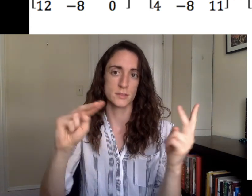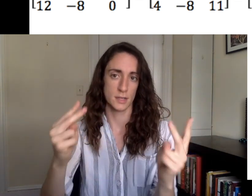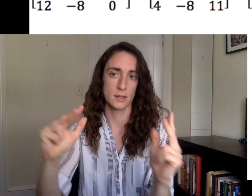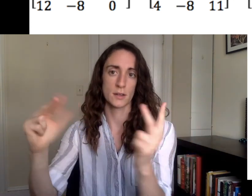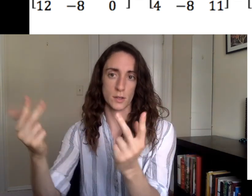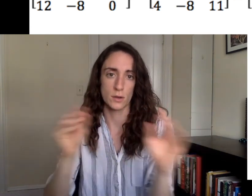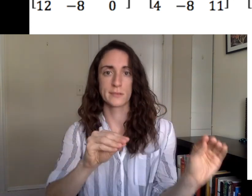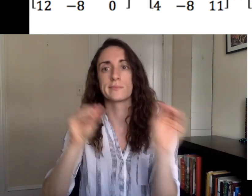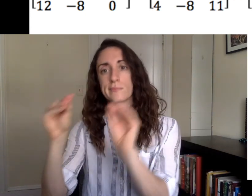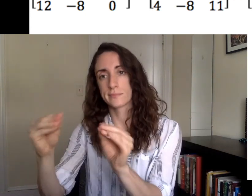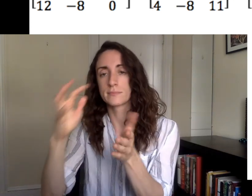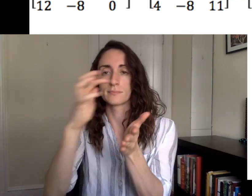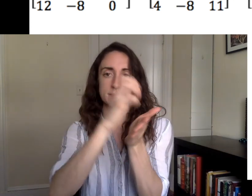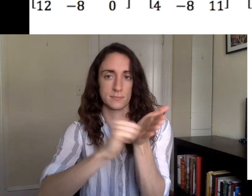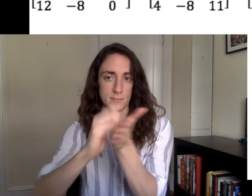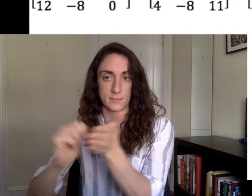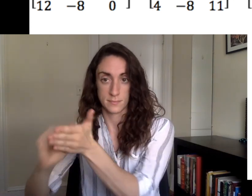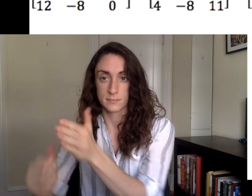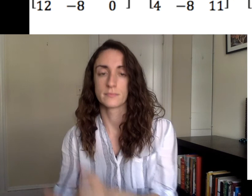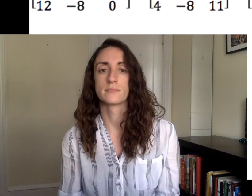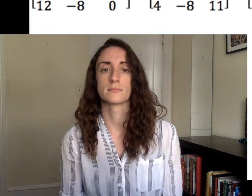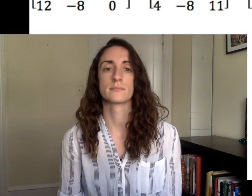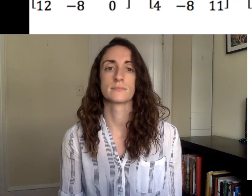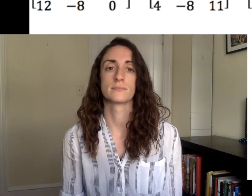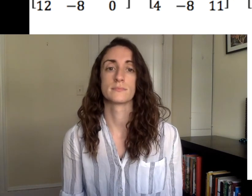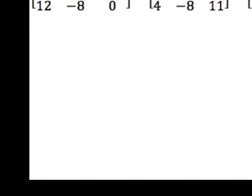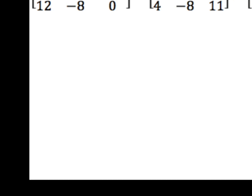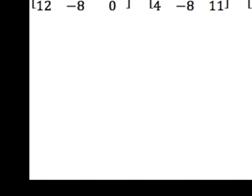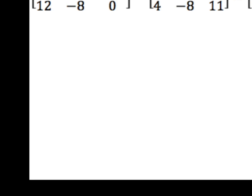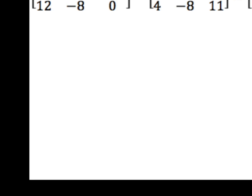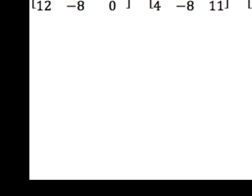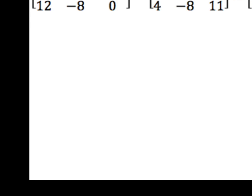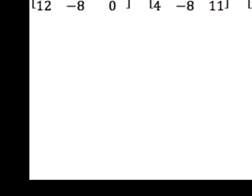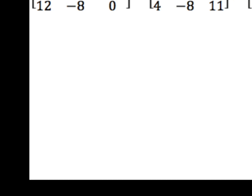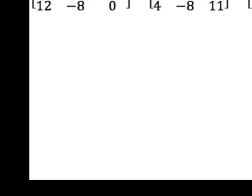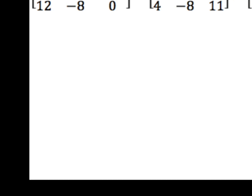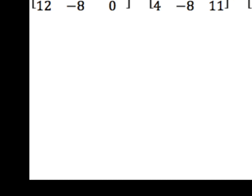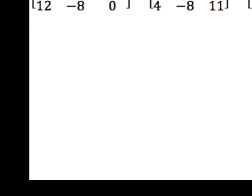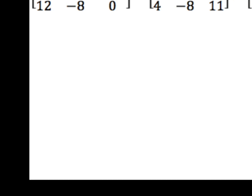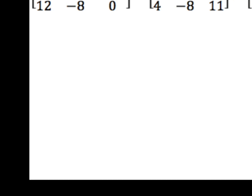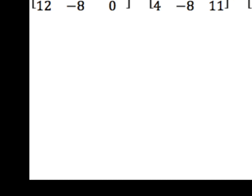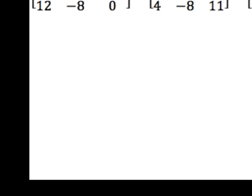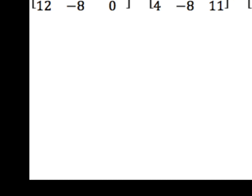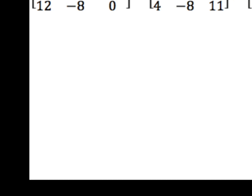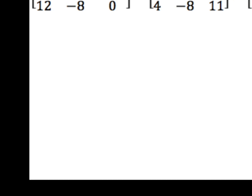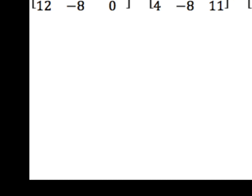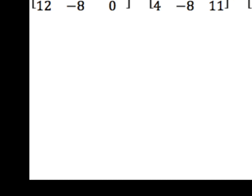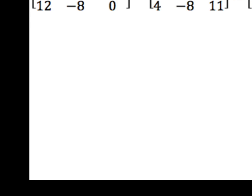corresponding elements and subtract them.